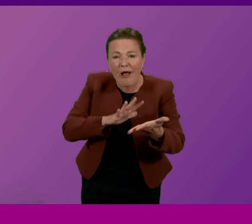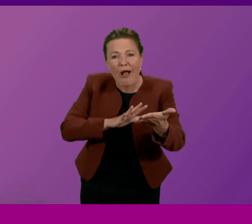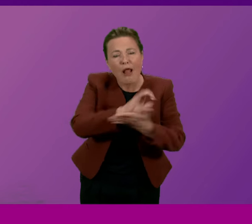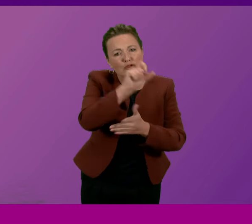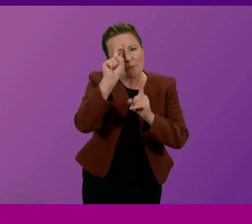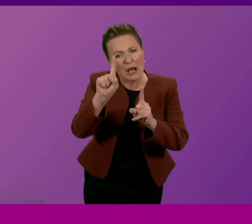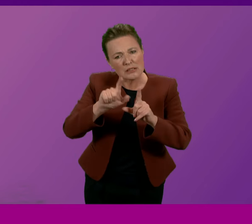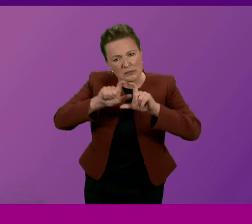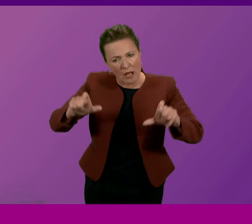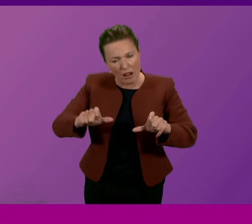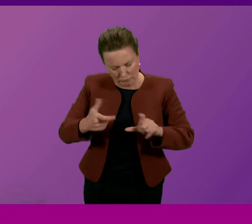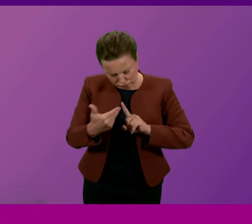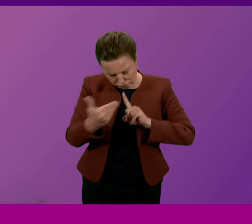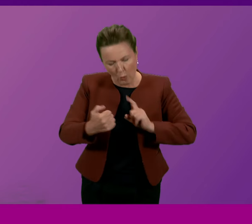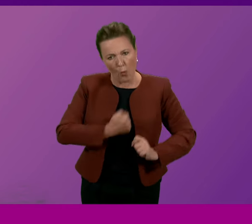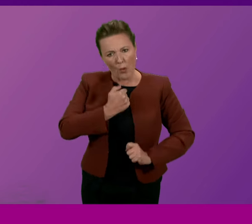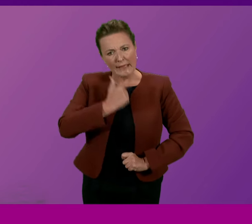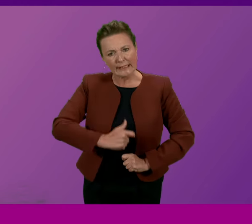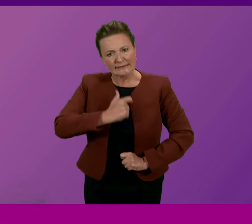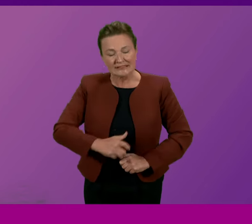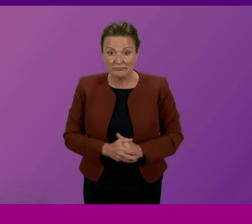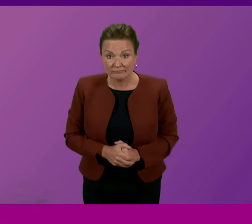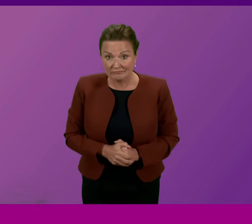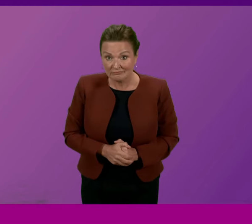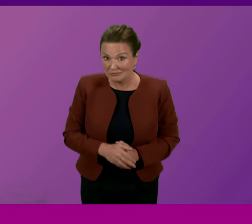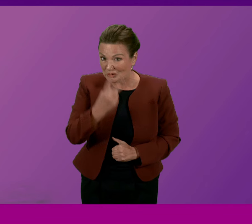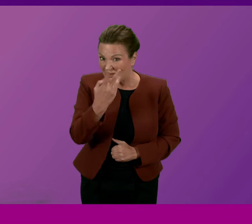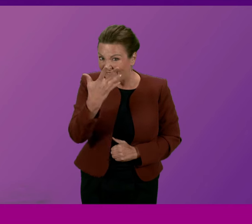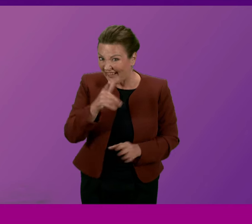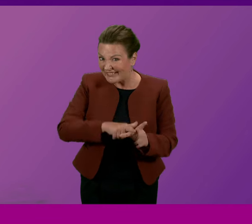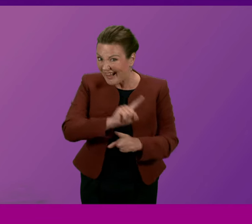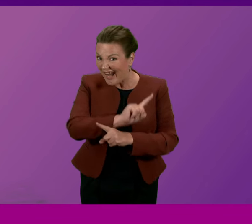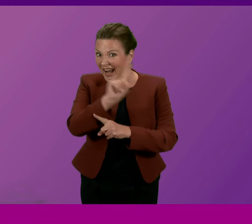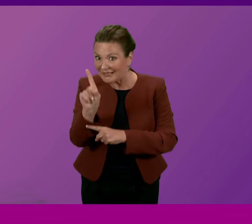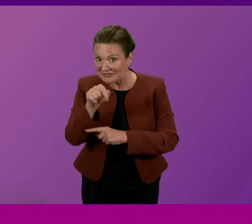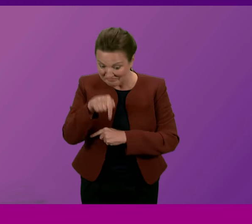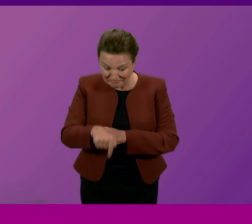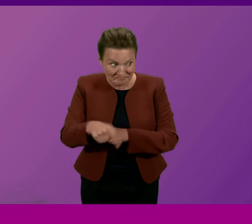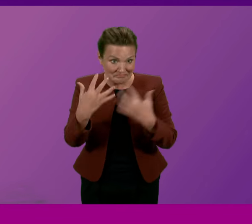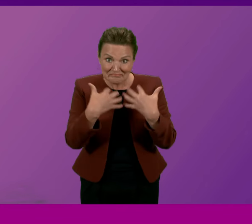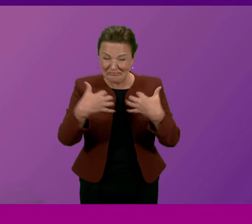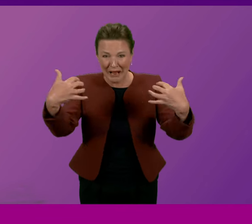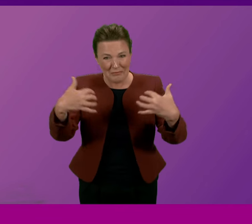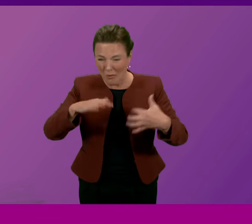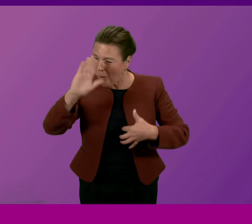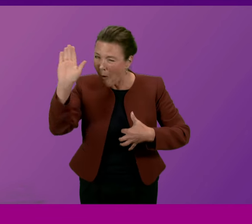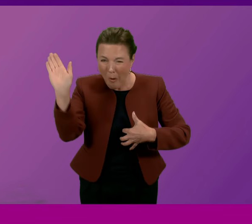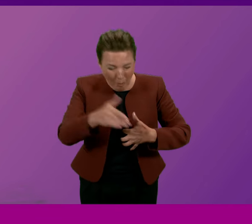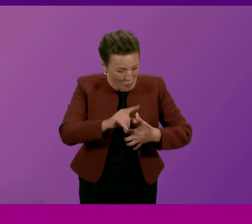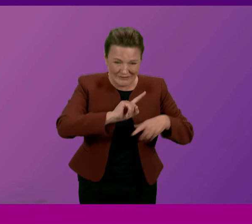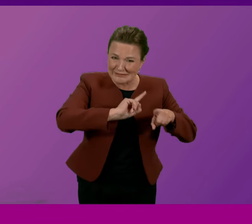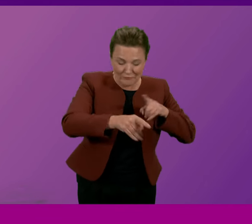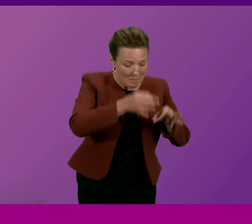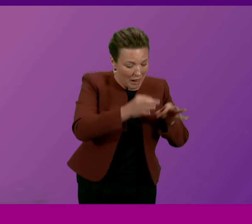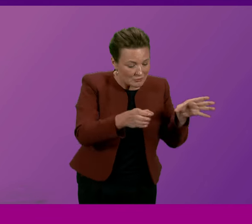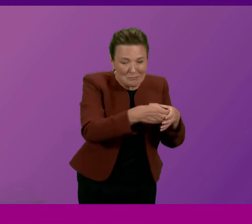own. Over a quarter of a century, this Parliament, members of all political backgrounds, have